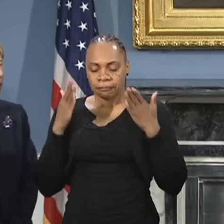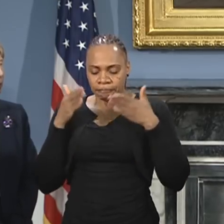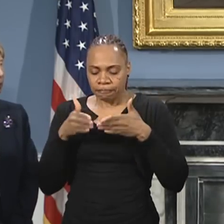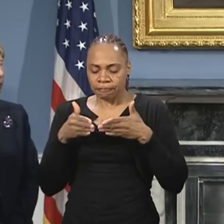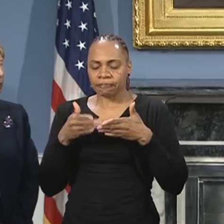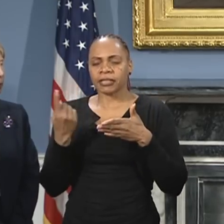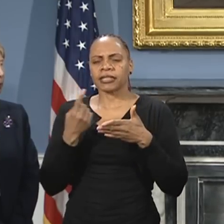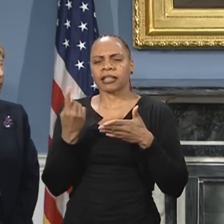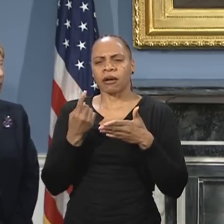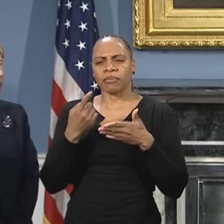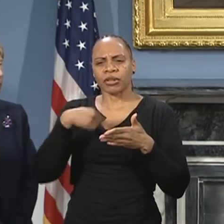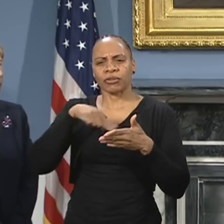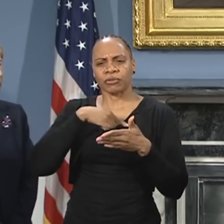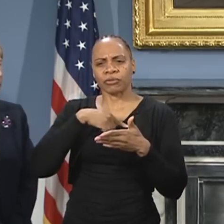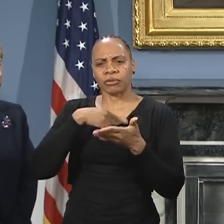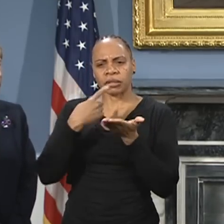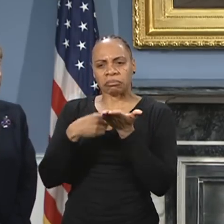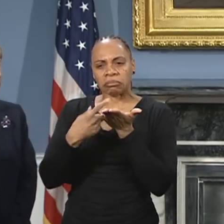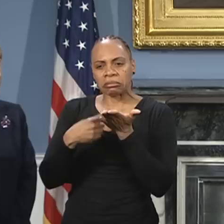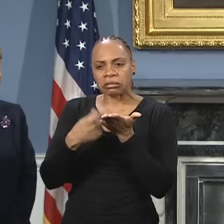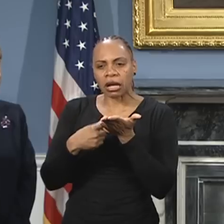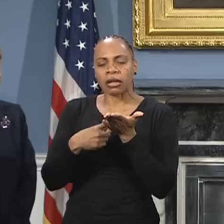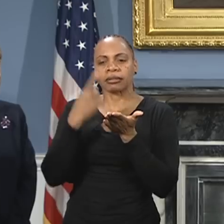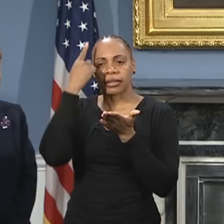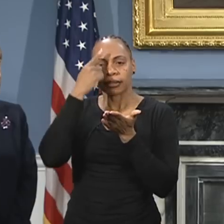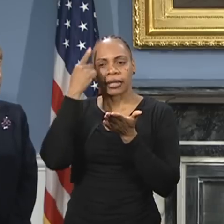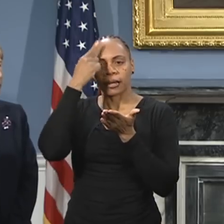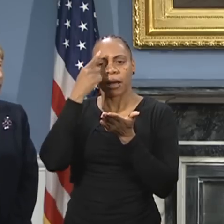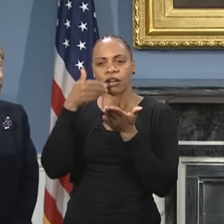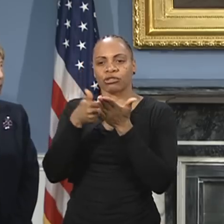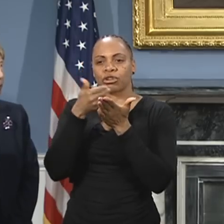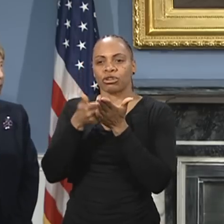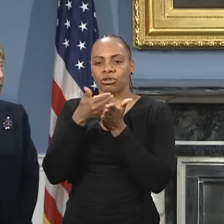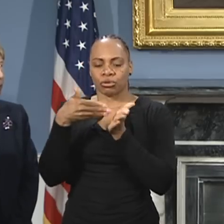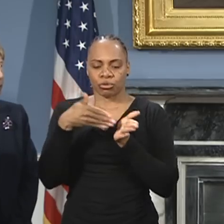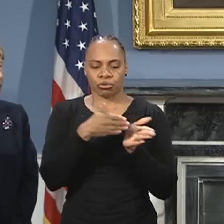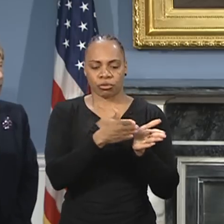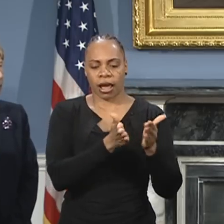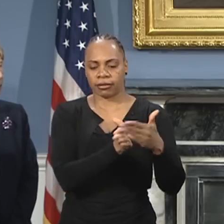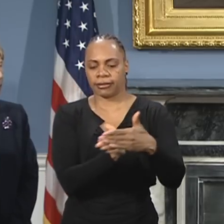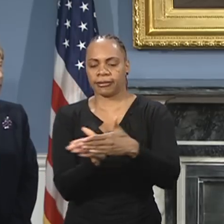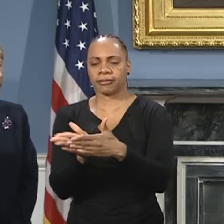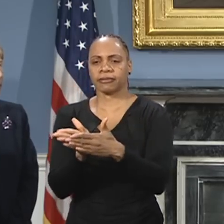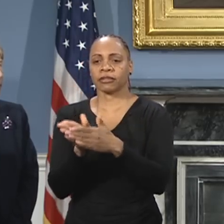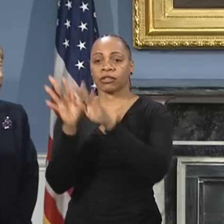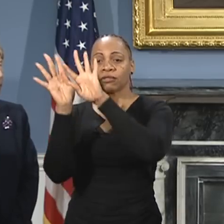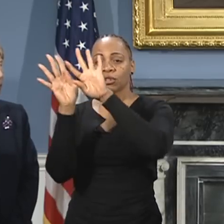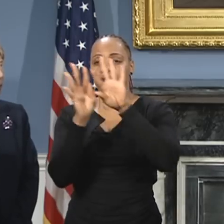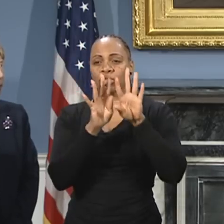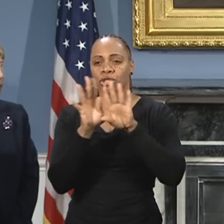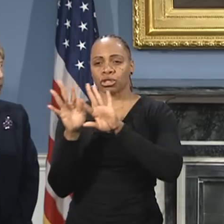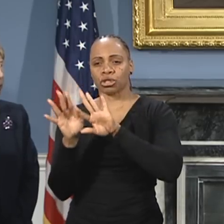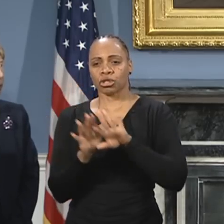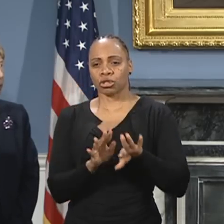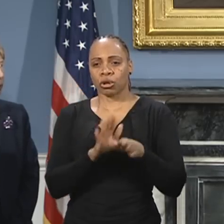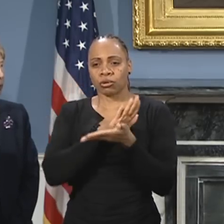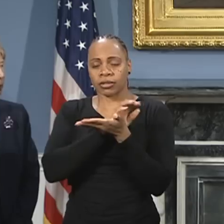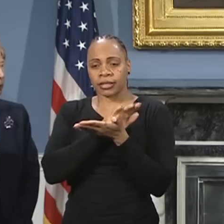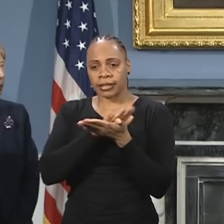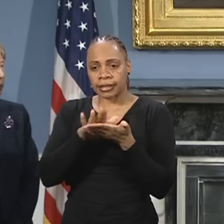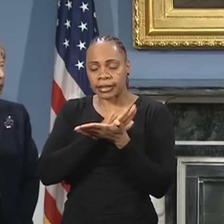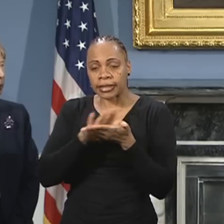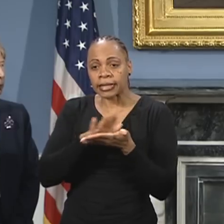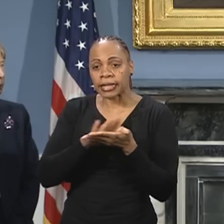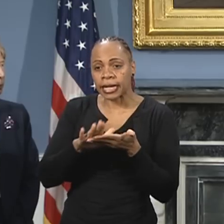is new routing for snow removal. We think there are some routes that can be improved upon in terms of the configuration of the route. They're going to